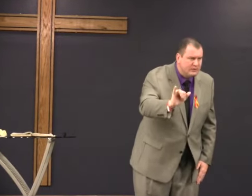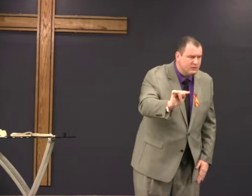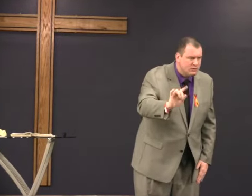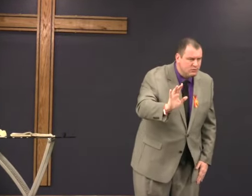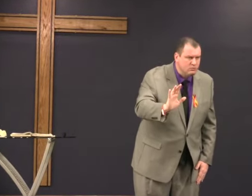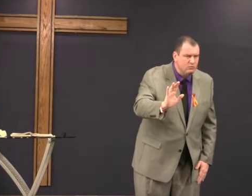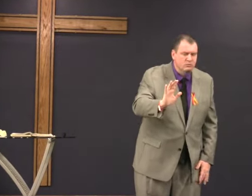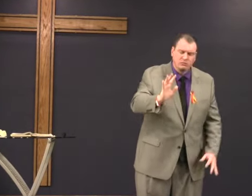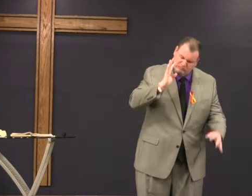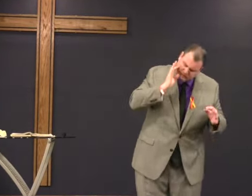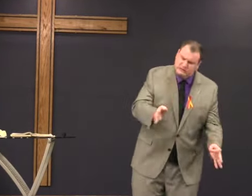to do it.